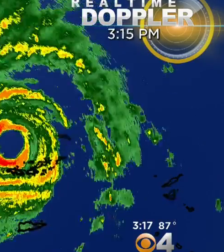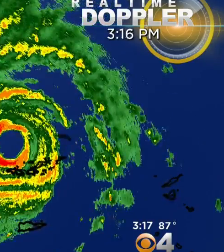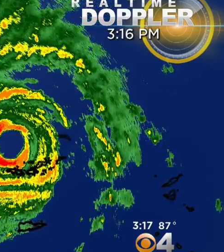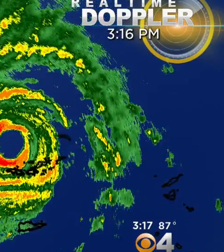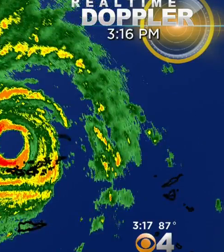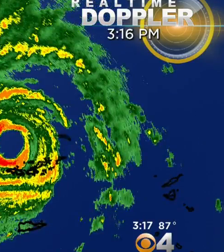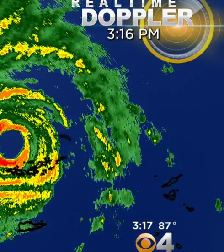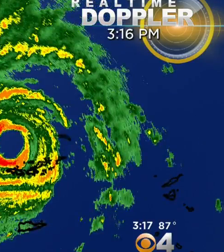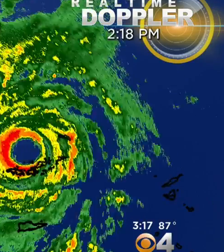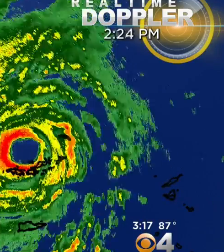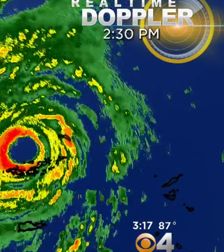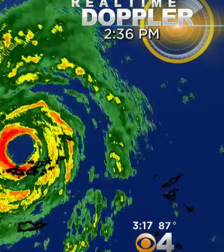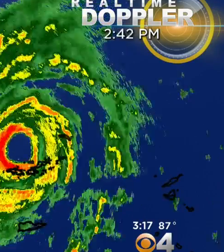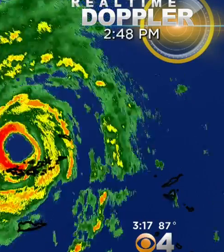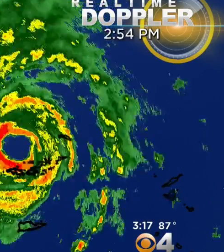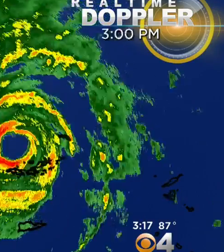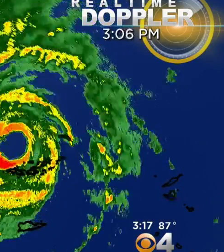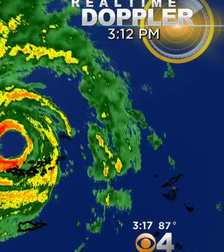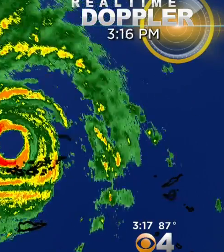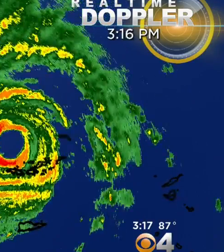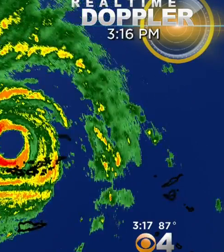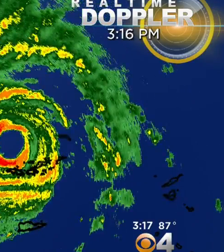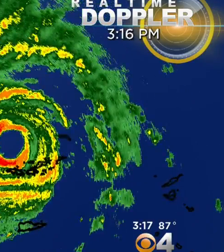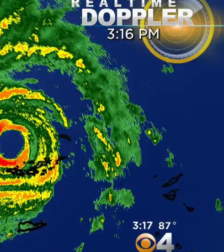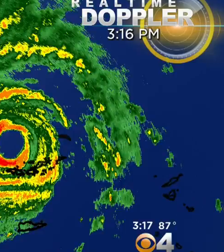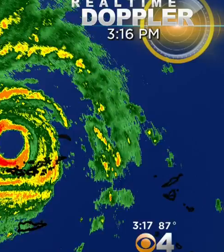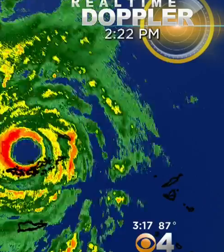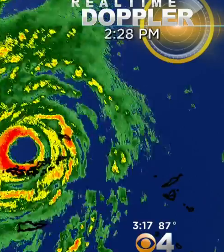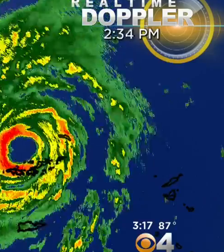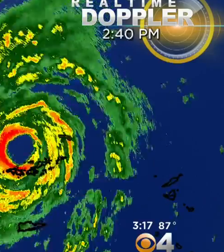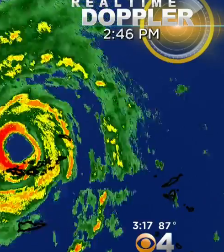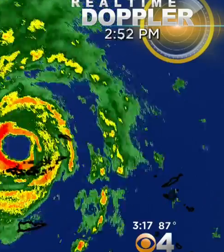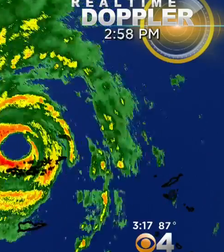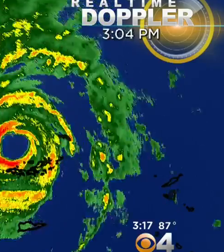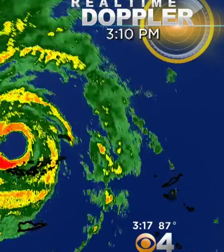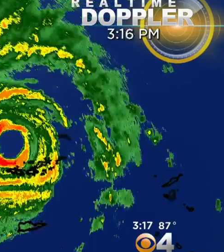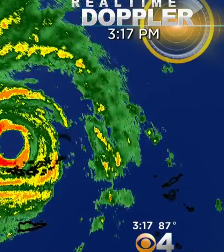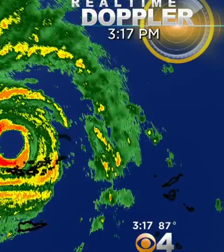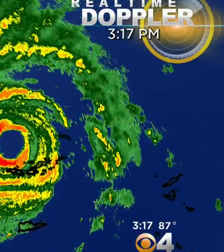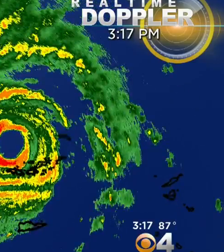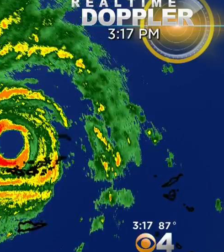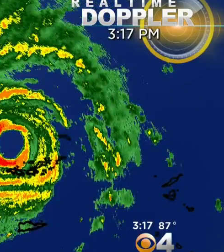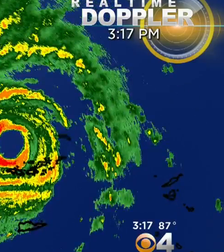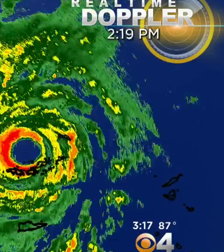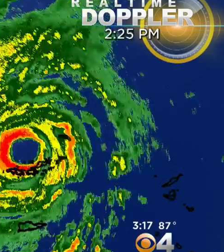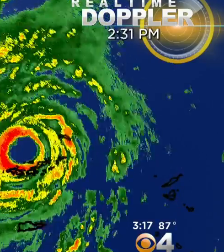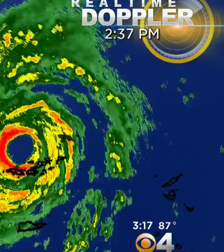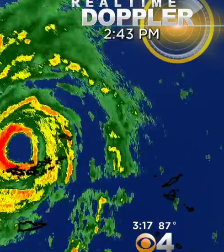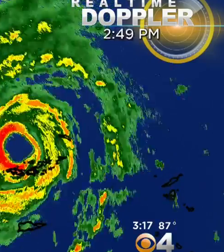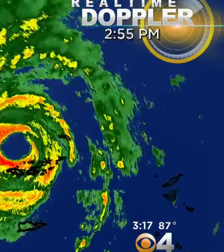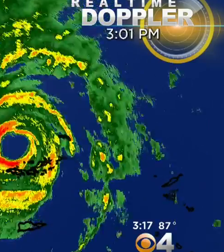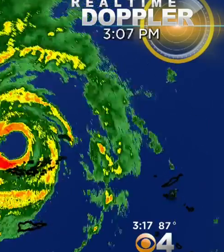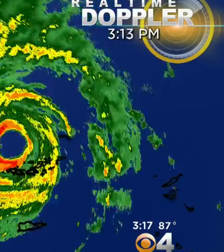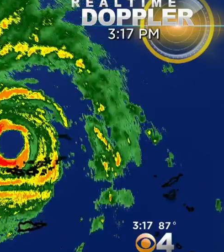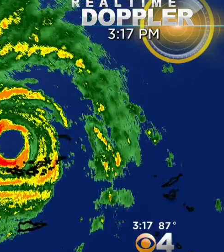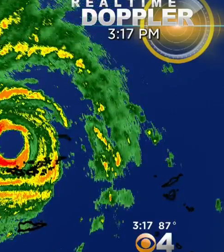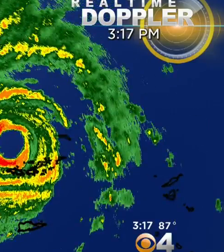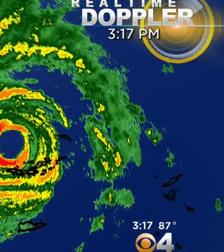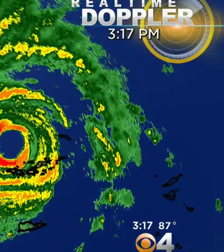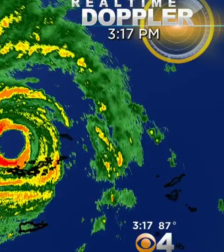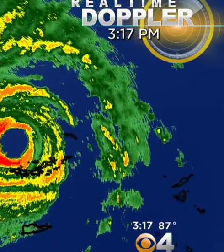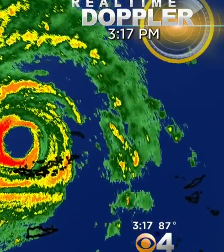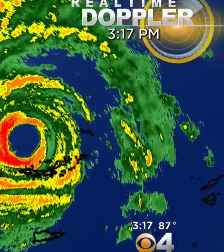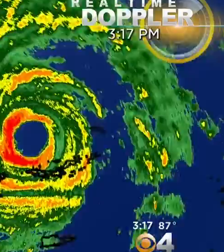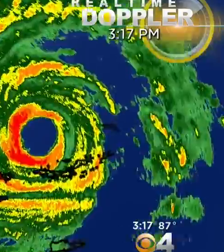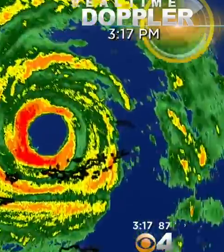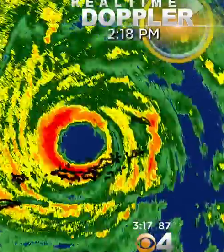considerable storm surge flooding, you name it. There is a lot of potential with that part of the hurricane, and that's what we don't want to come over us. So